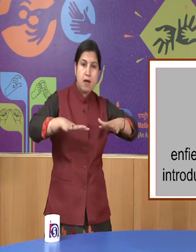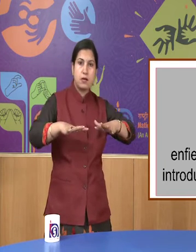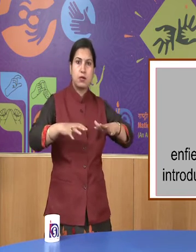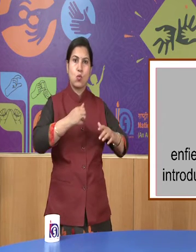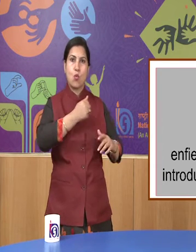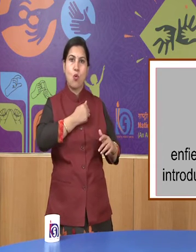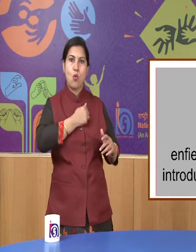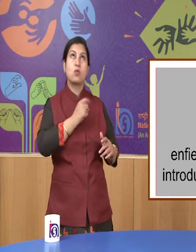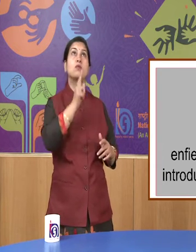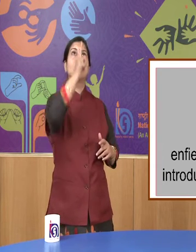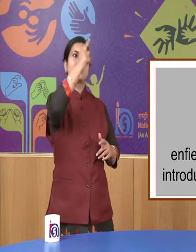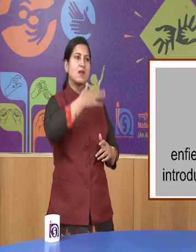their religion.